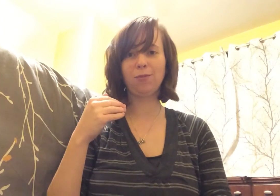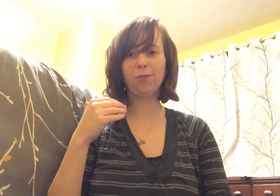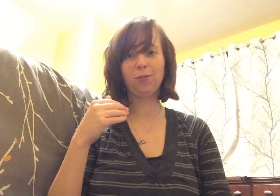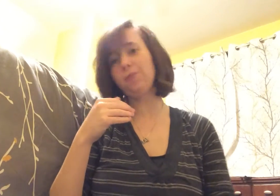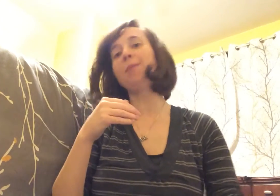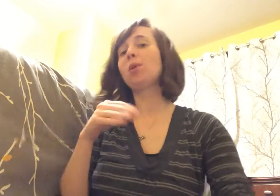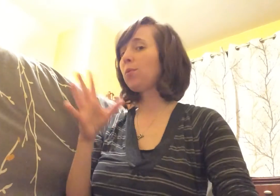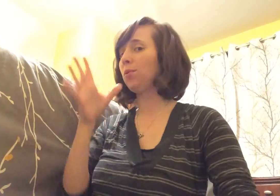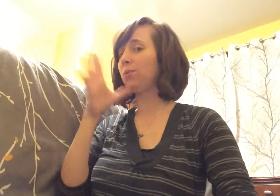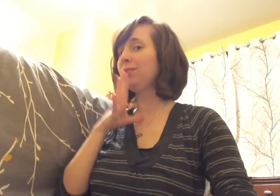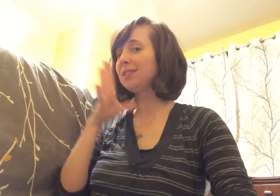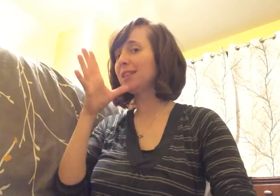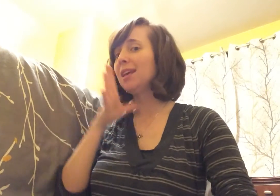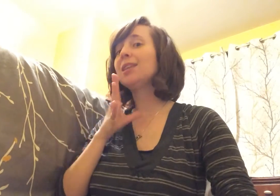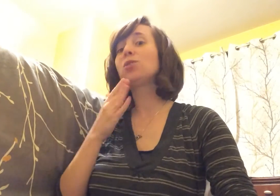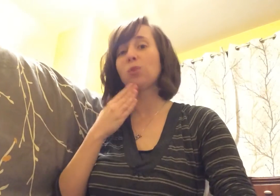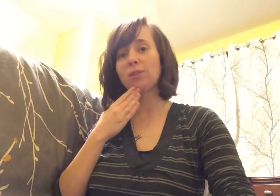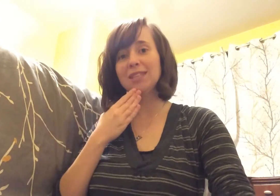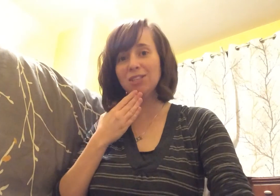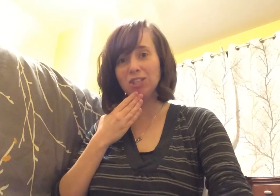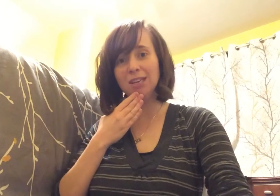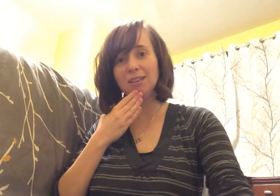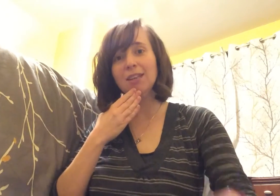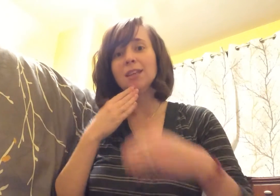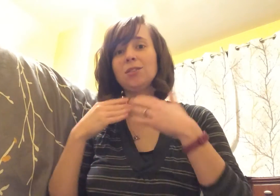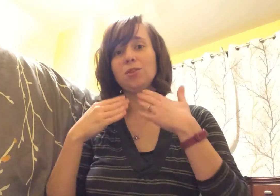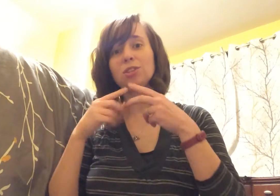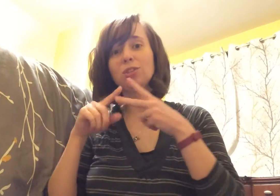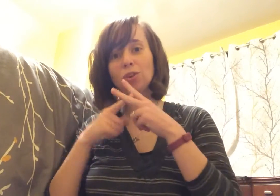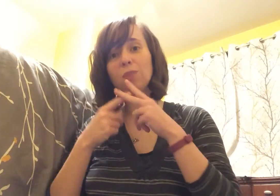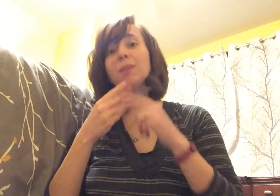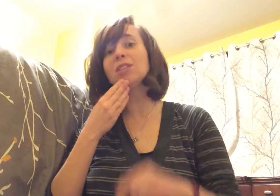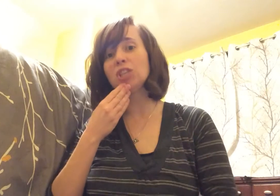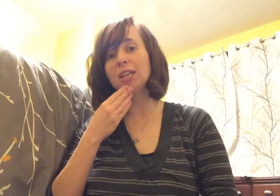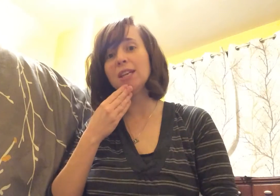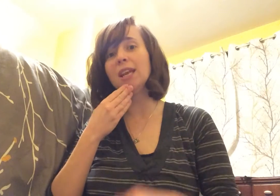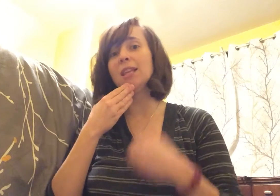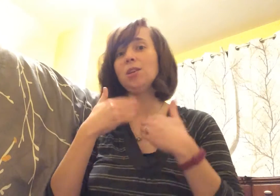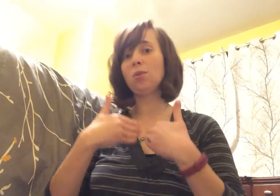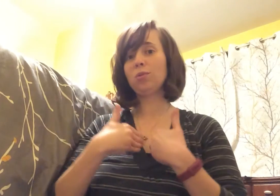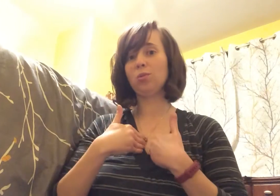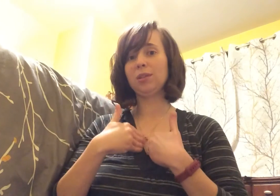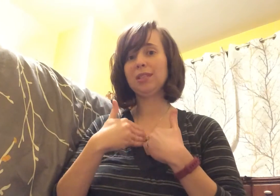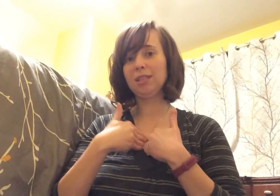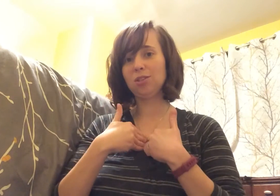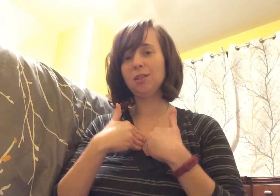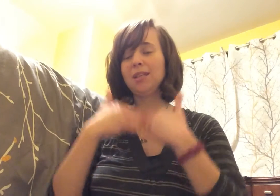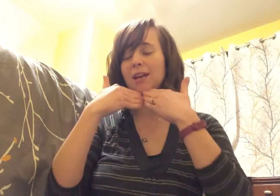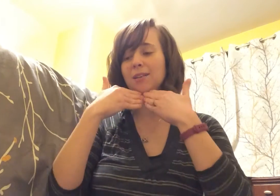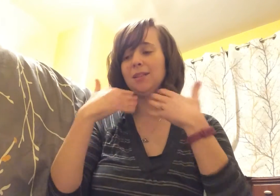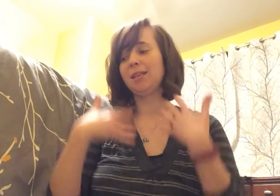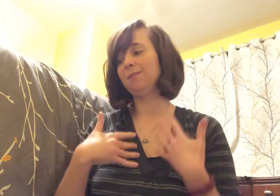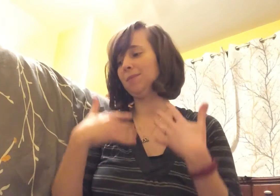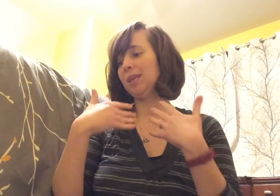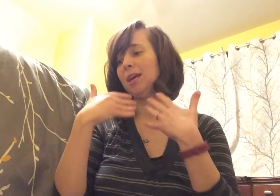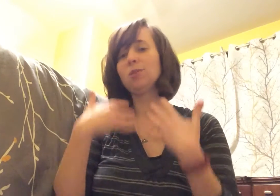for female roles, it's towards the chin. So you start with the chin, and then you go towards then kind of like it kind of